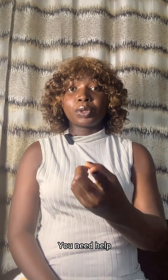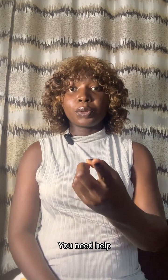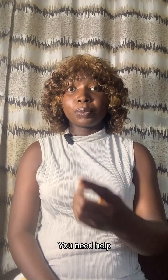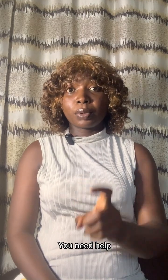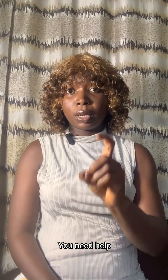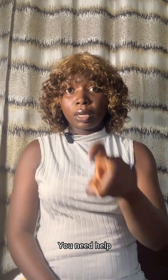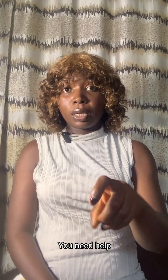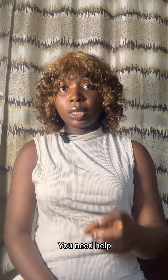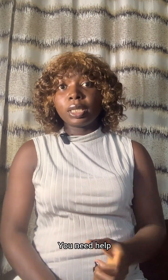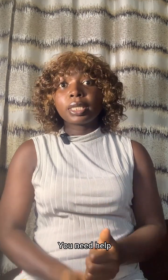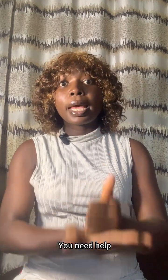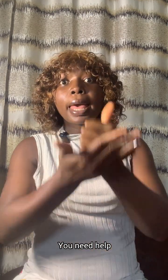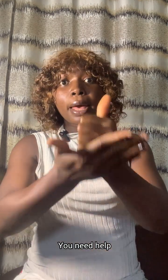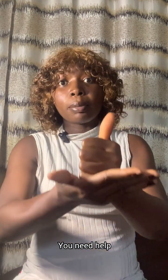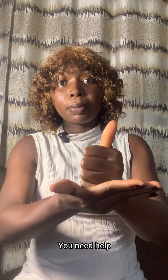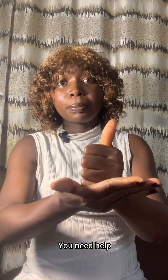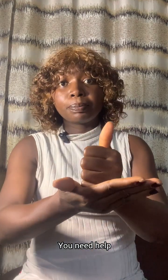You need help?